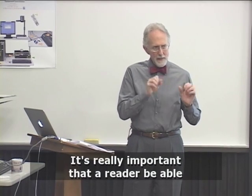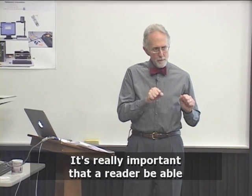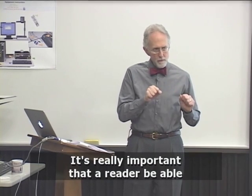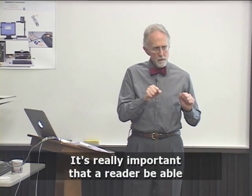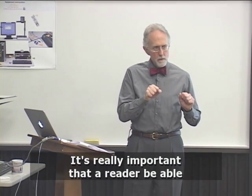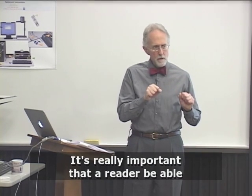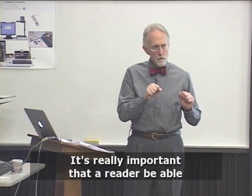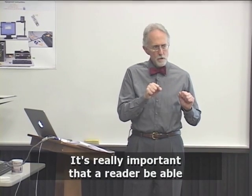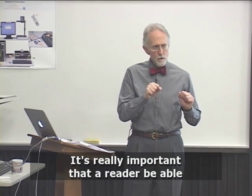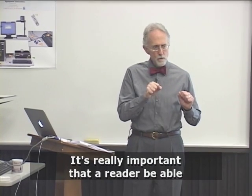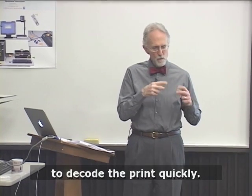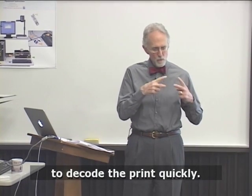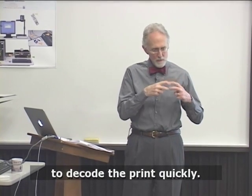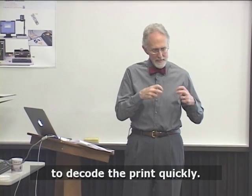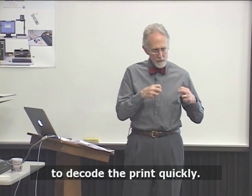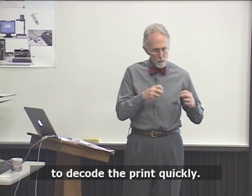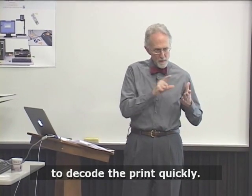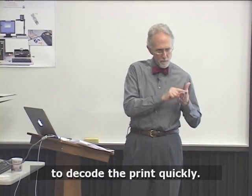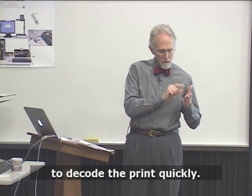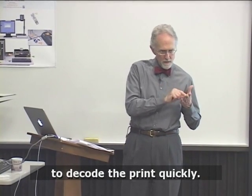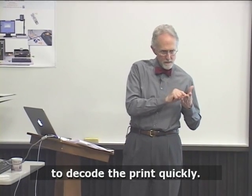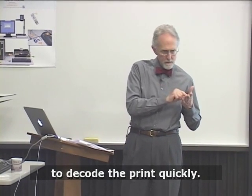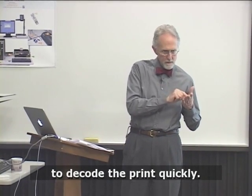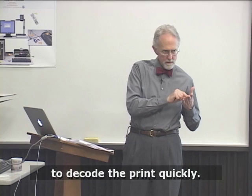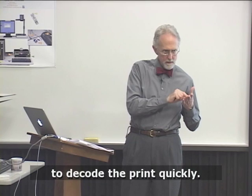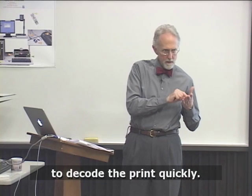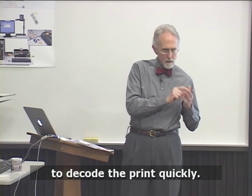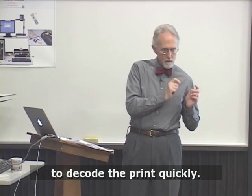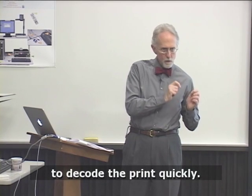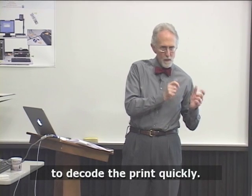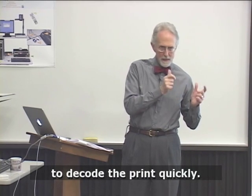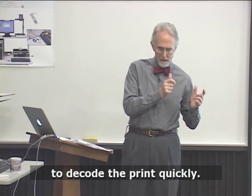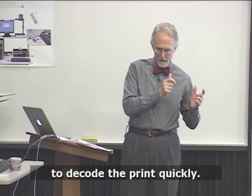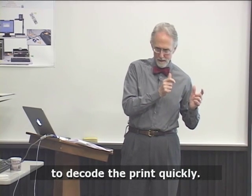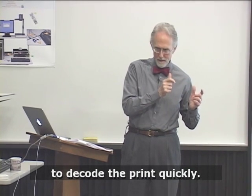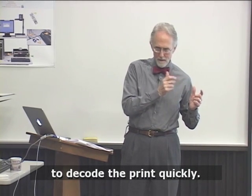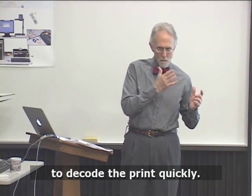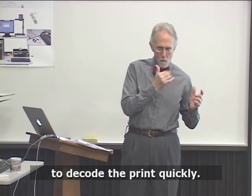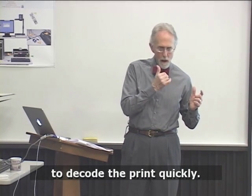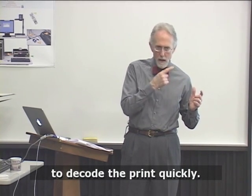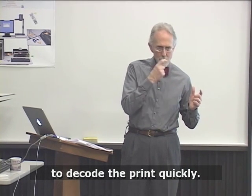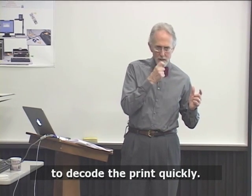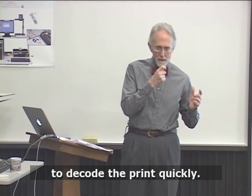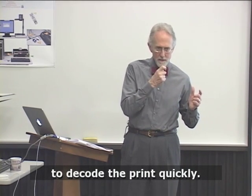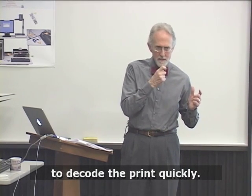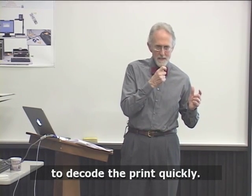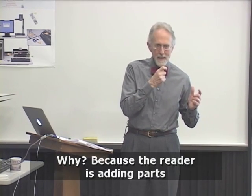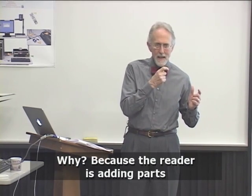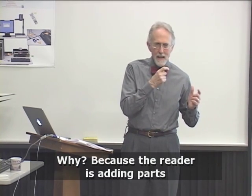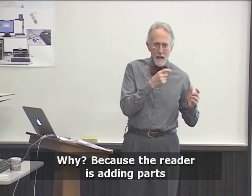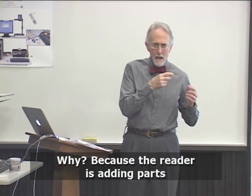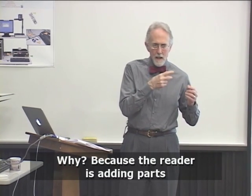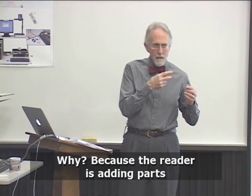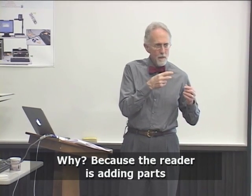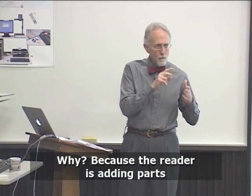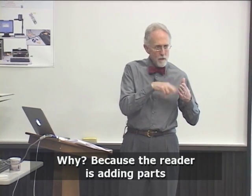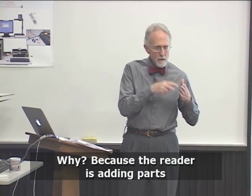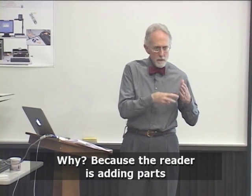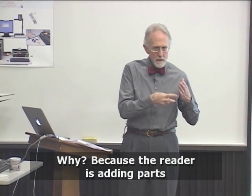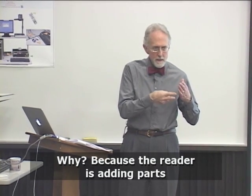able to decode the print quickly. Why? Because the reader